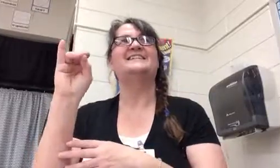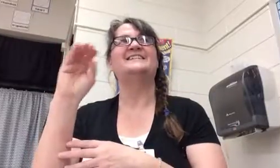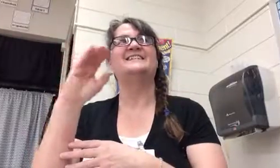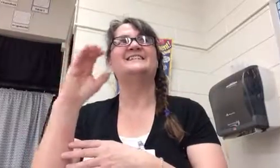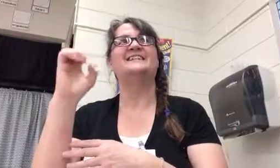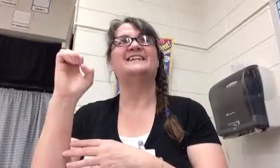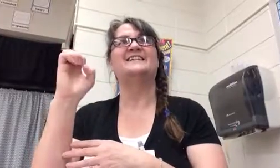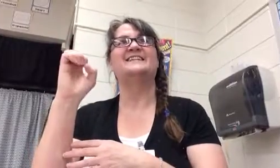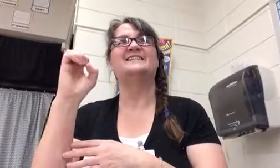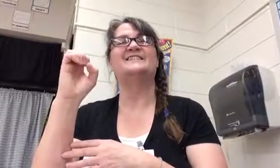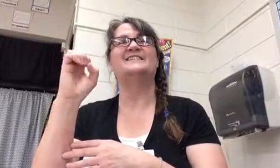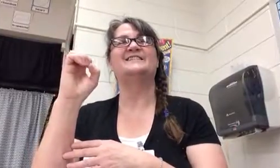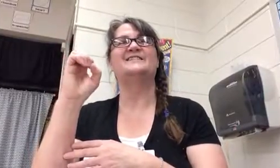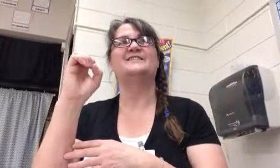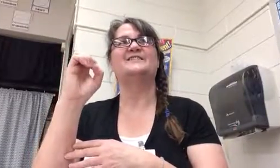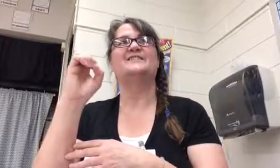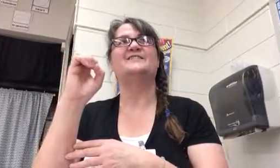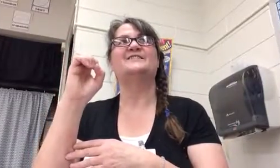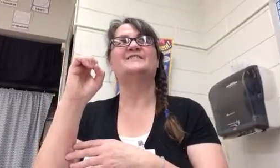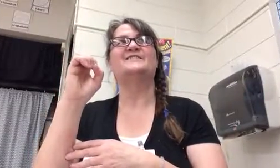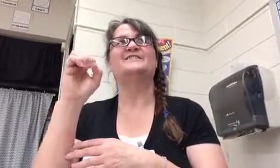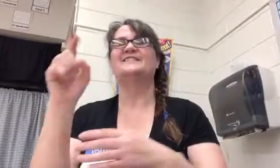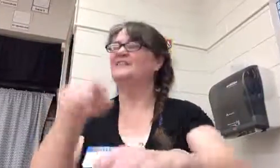too. Don't say tally marks either. I'll say no.